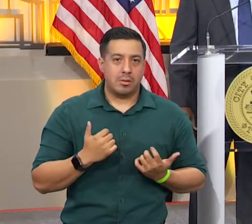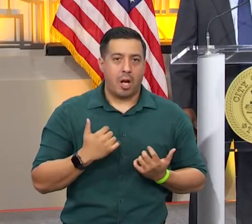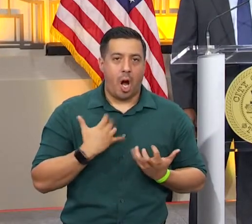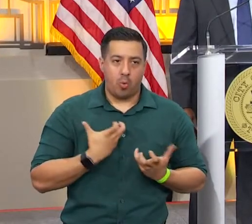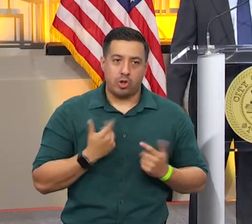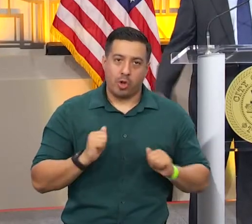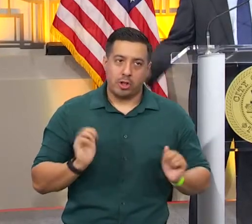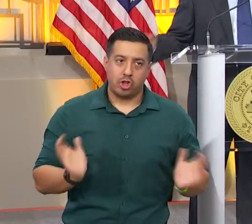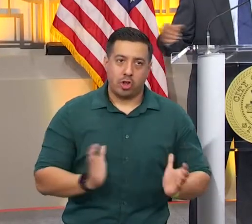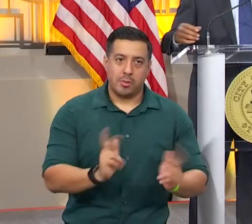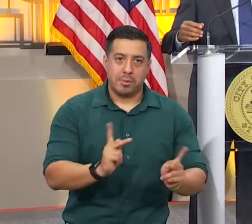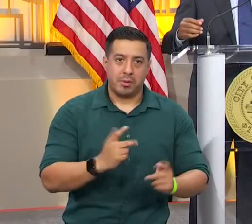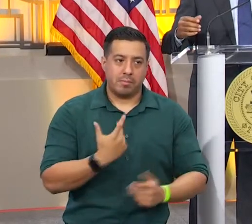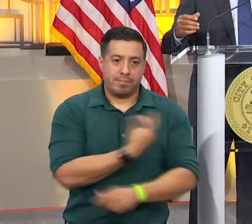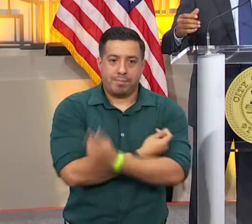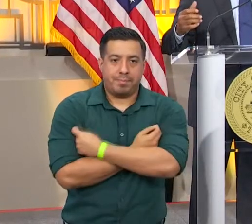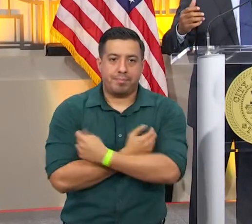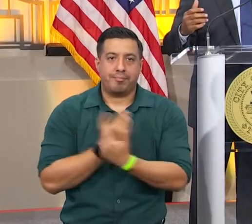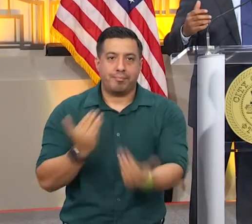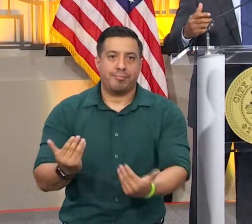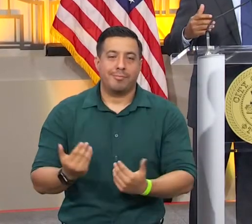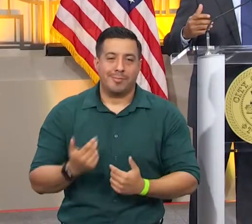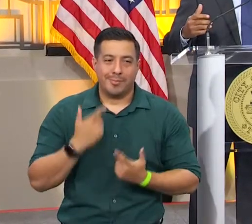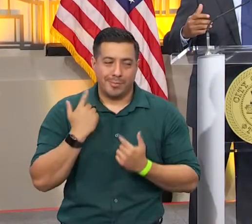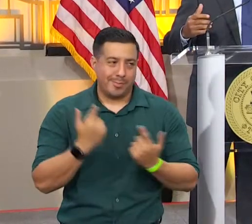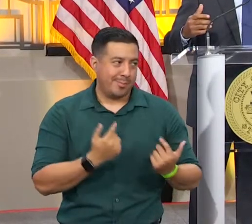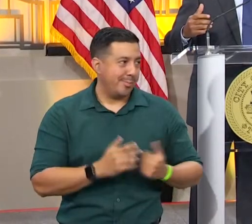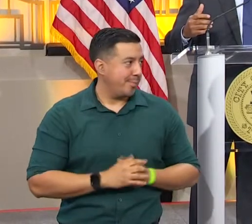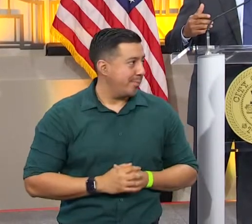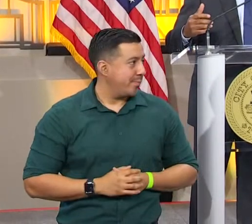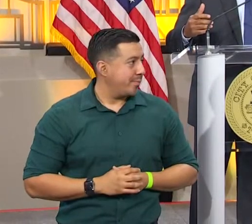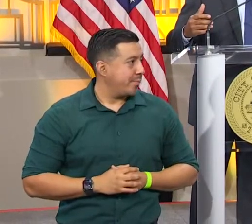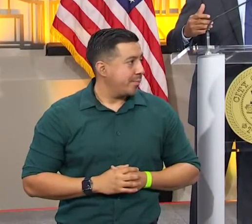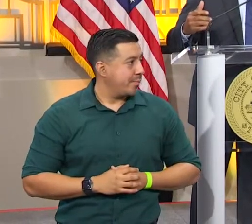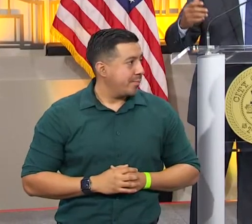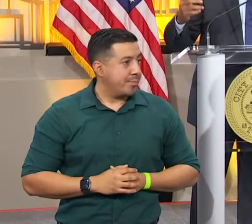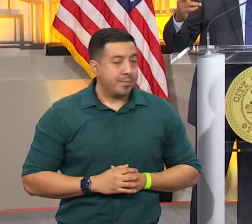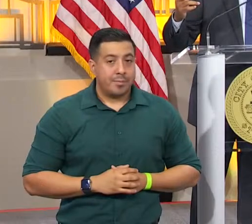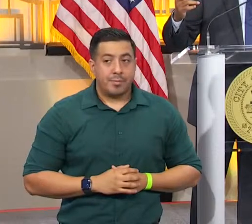that's how much I want to encourage people to take it. If the